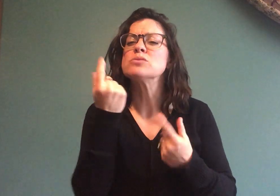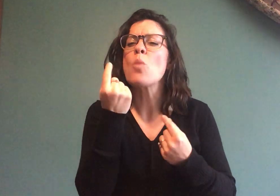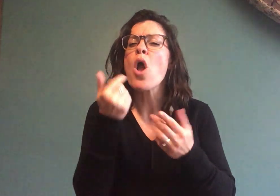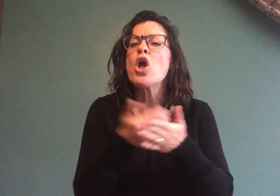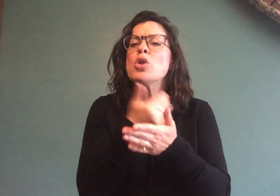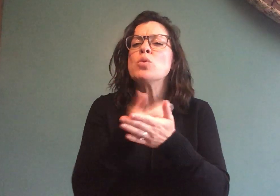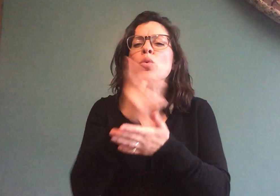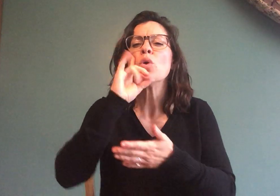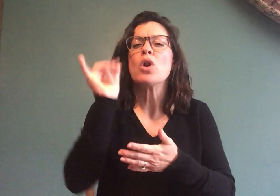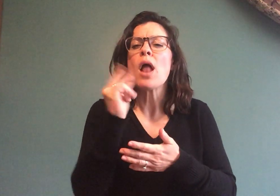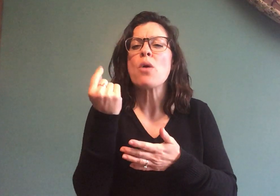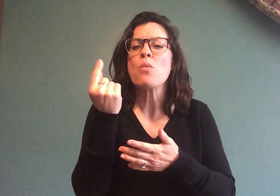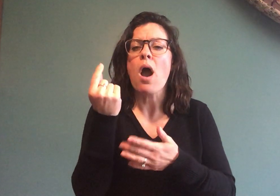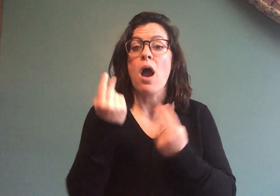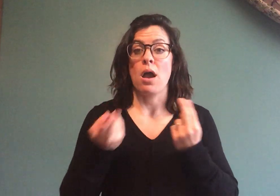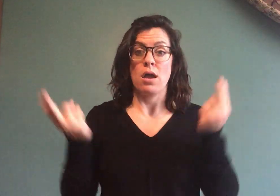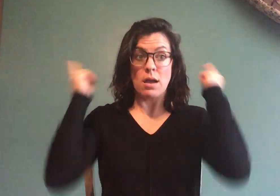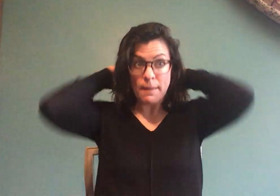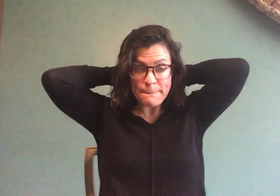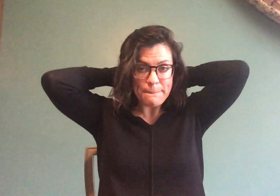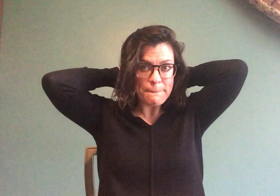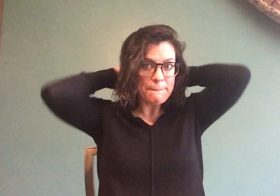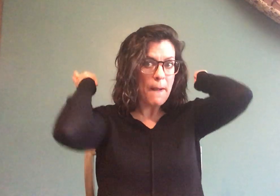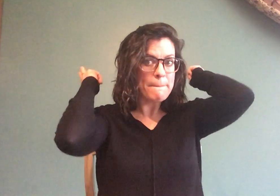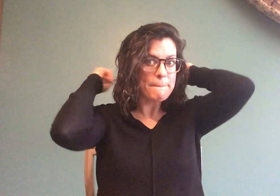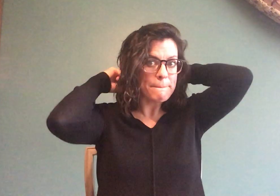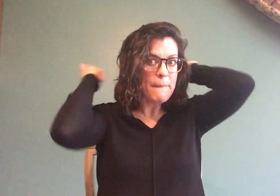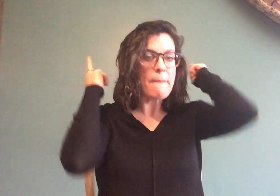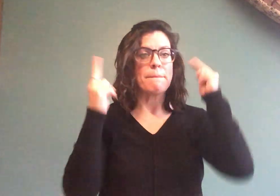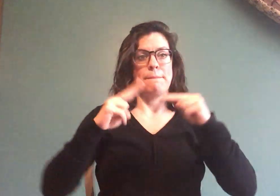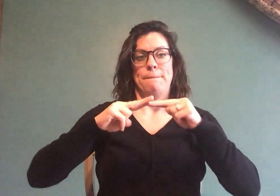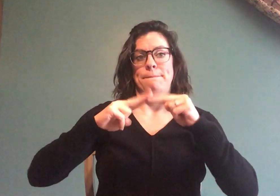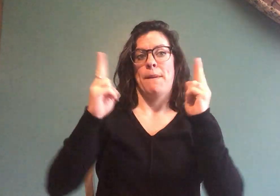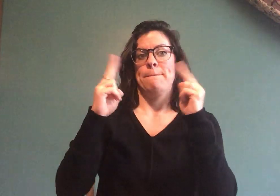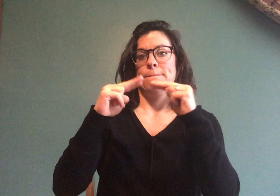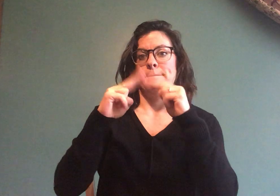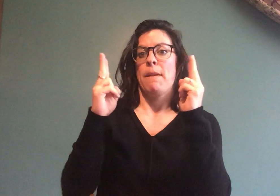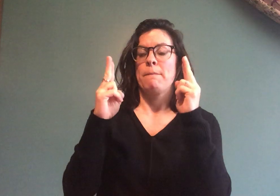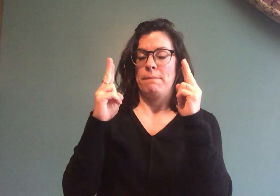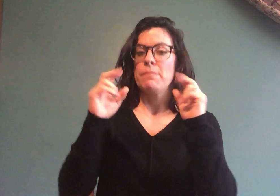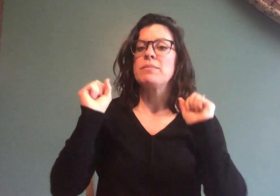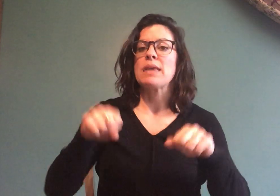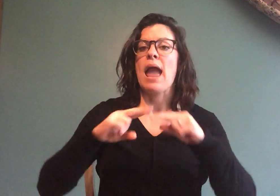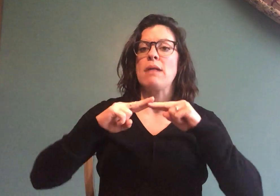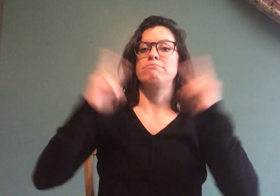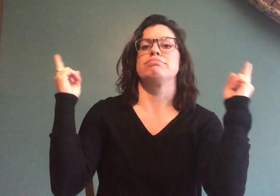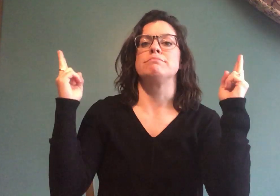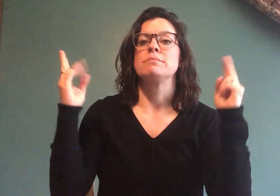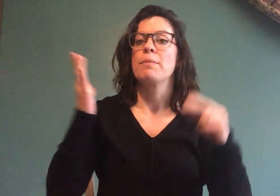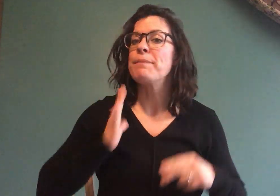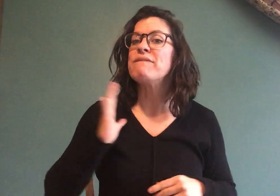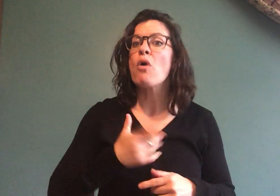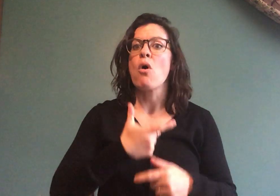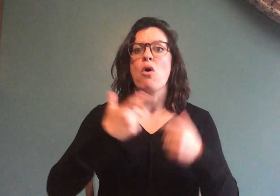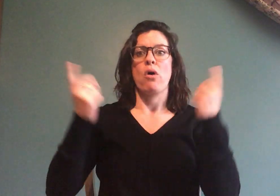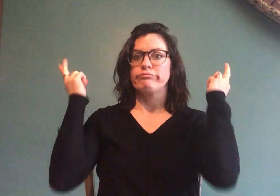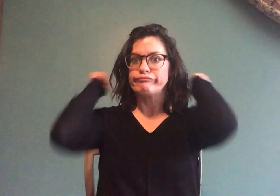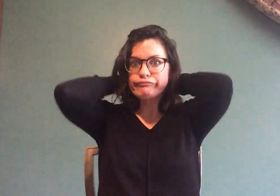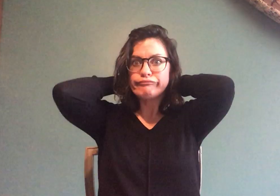in our shop or other shops that can. Yeah. Yeah, and I'm not taking the credit, but it was actually my idea, okay, to